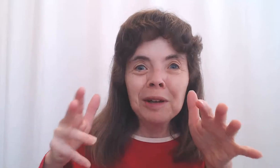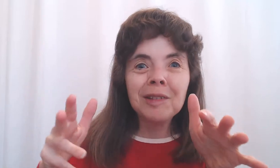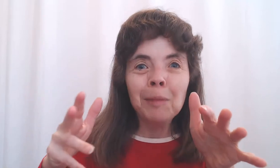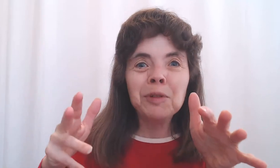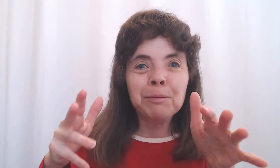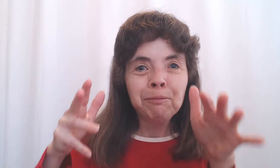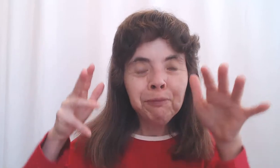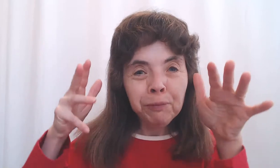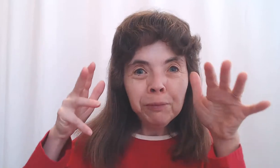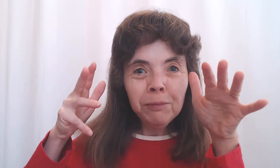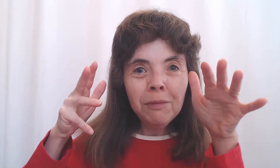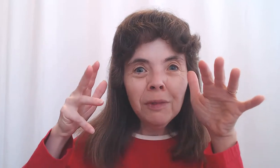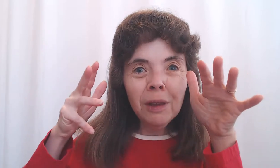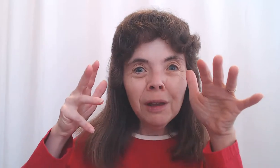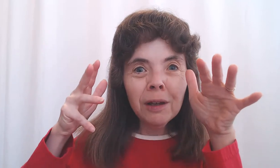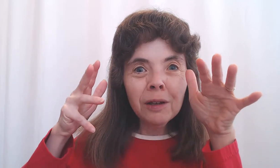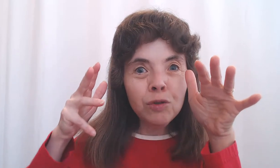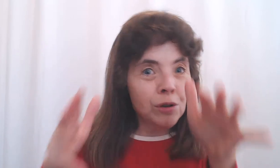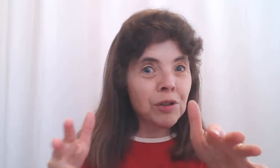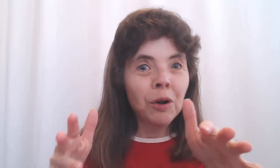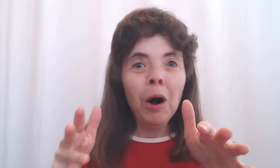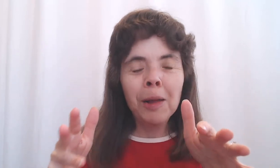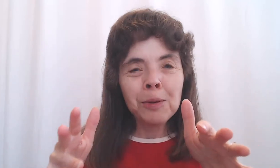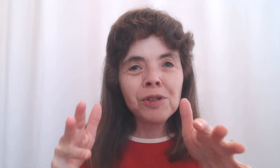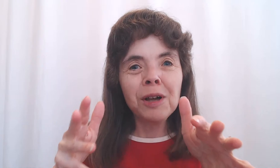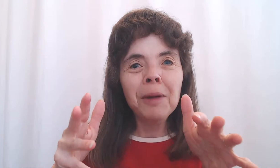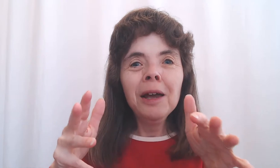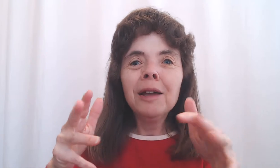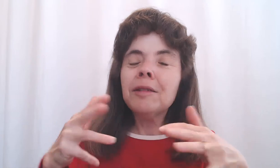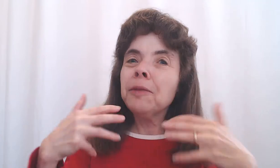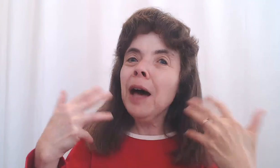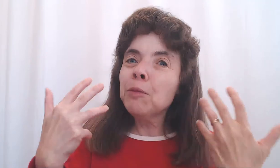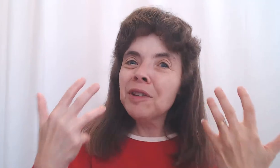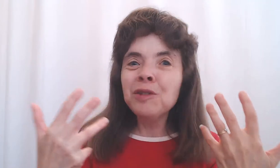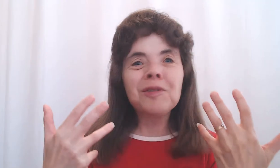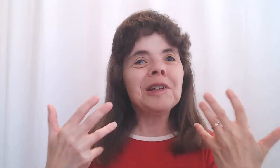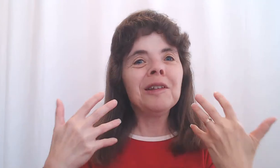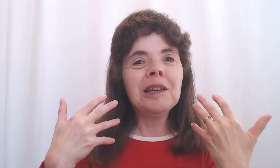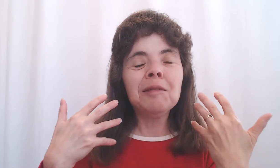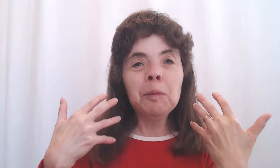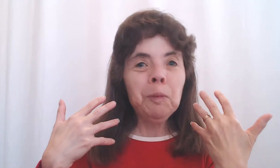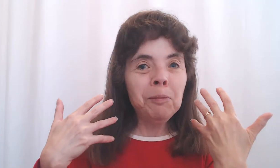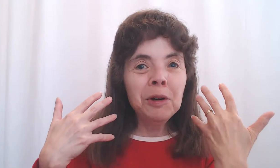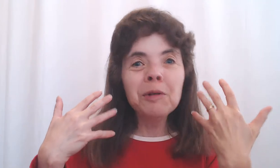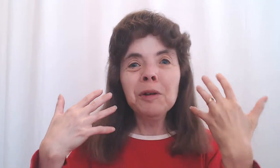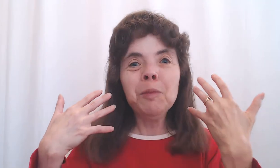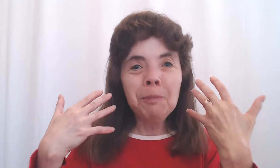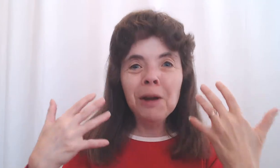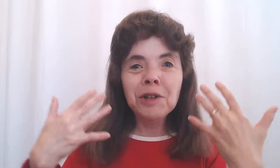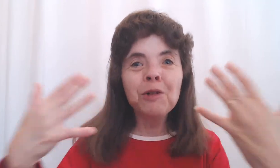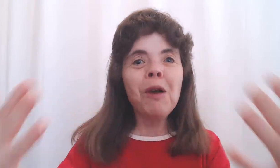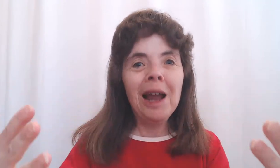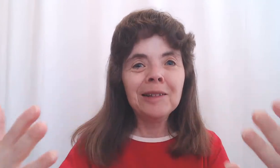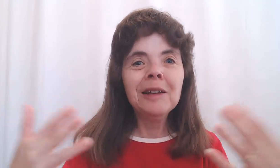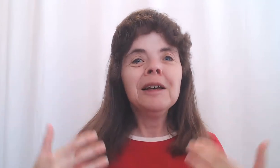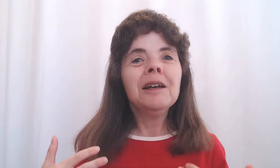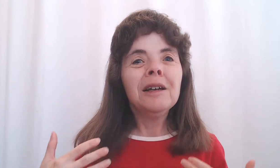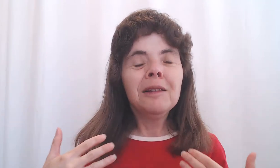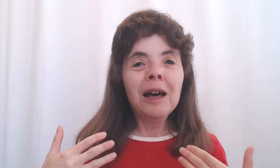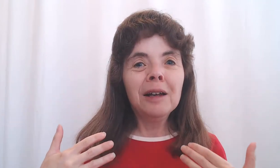accept traditional authorship. So I thought it was interesting that he appeared prepared to grant that